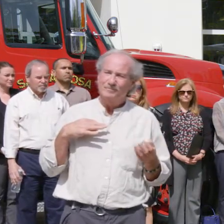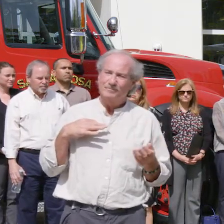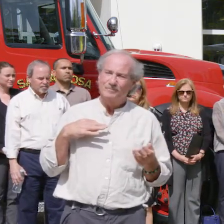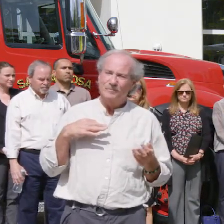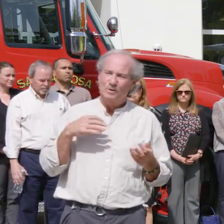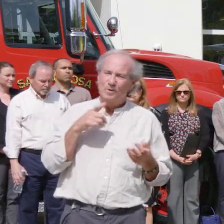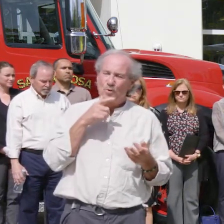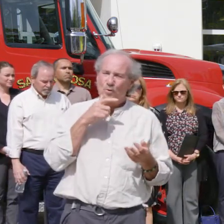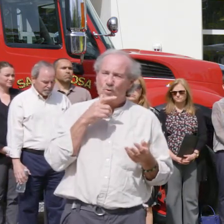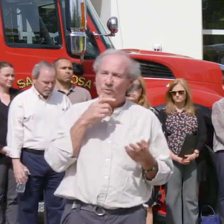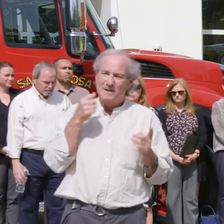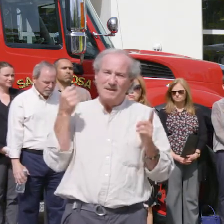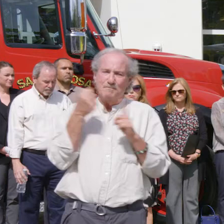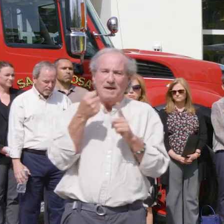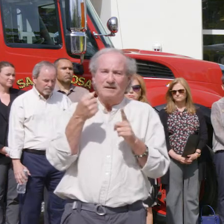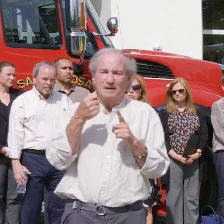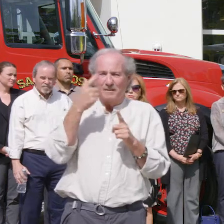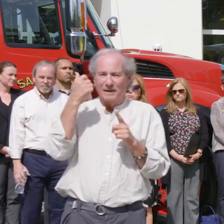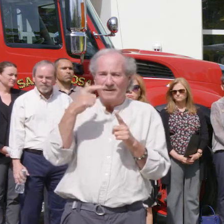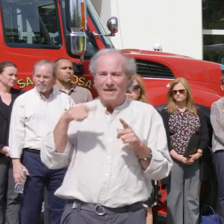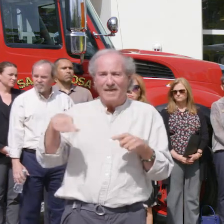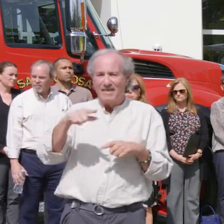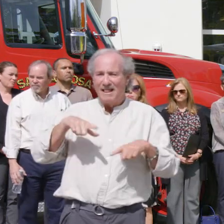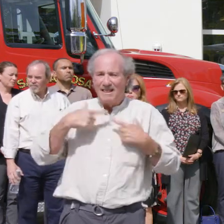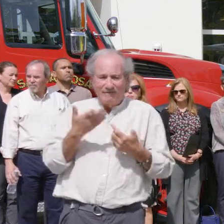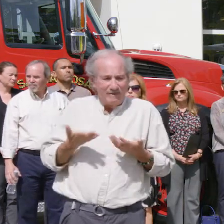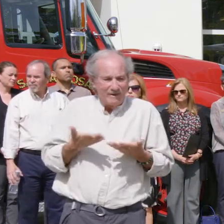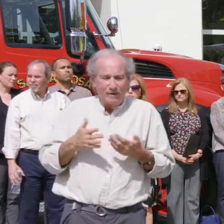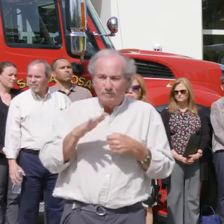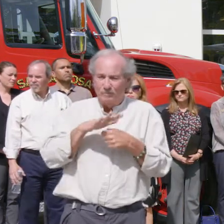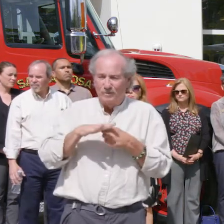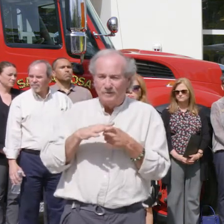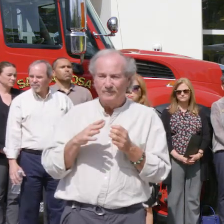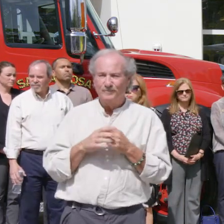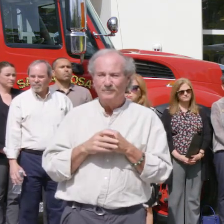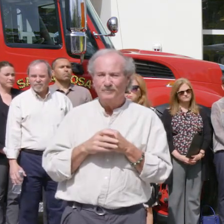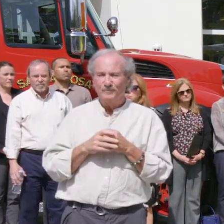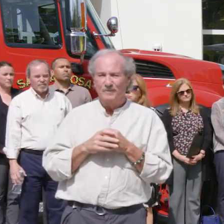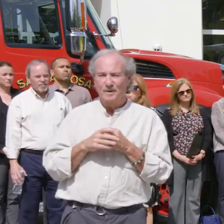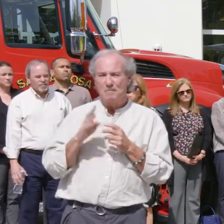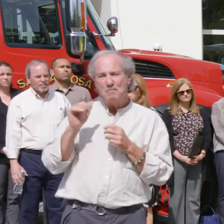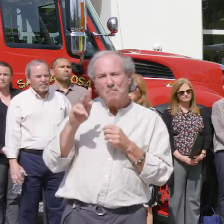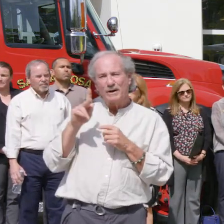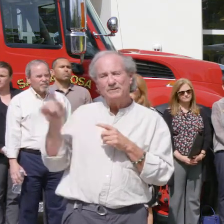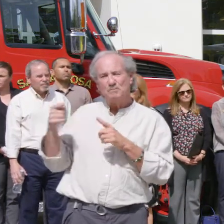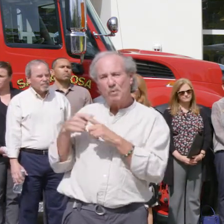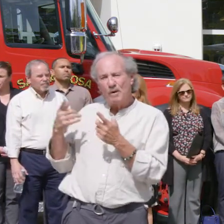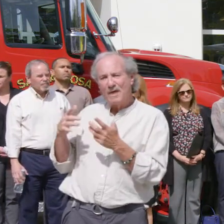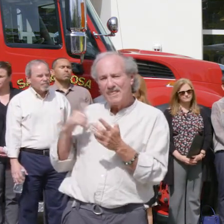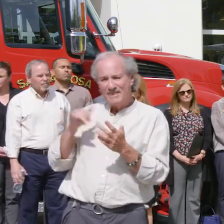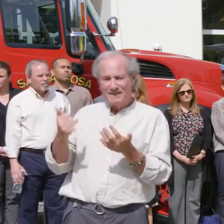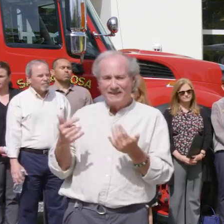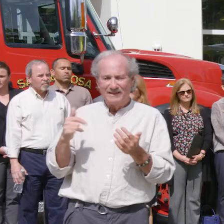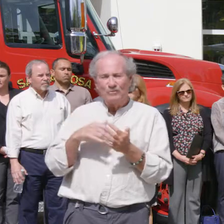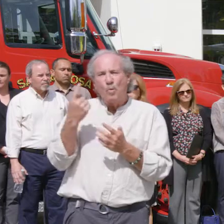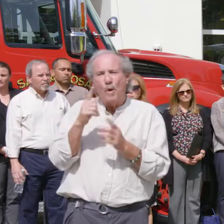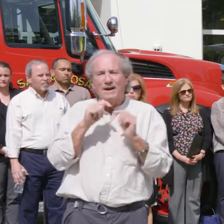were directly impacted because they live in this area as well. So this is, to Mark's point, one team,